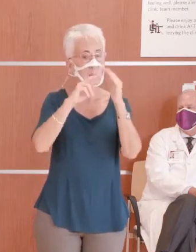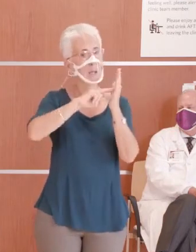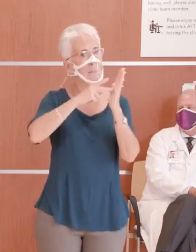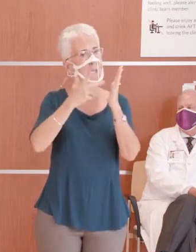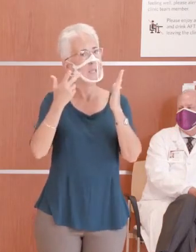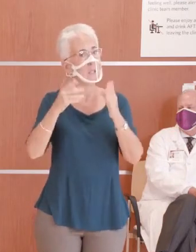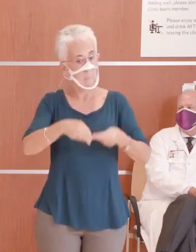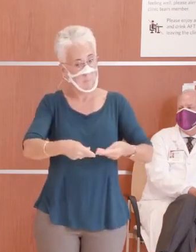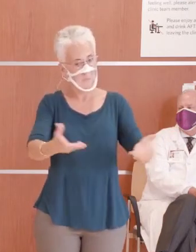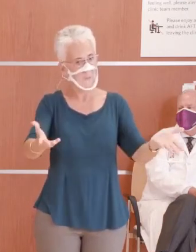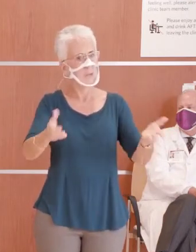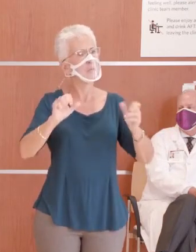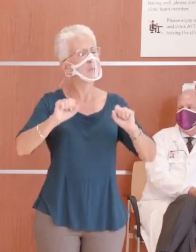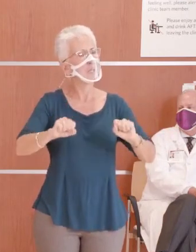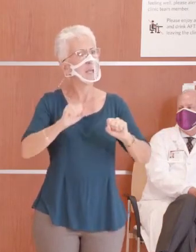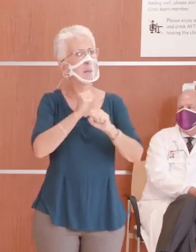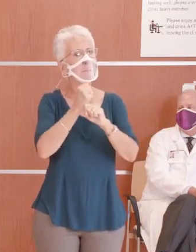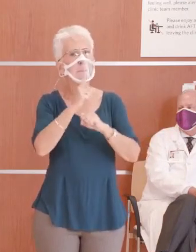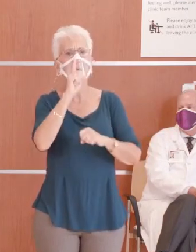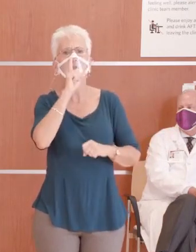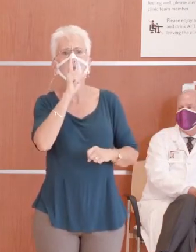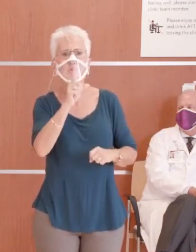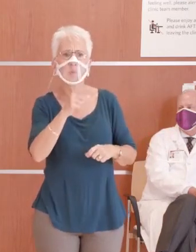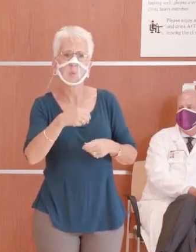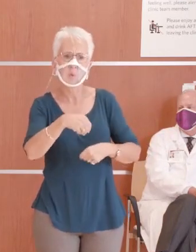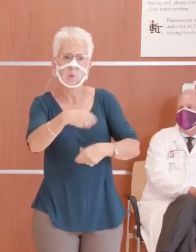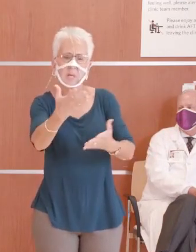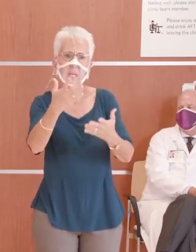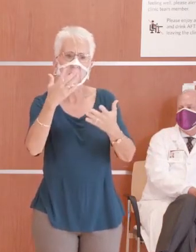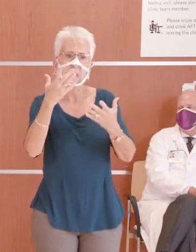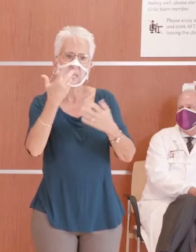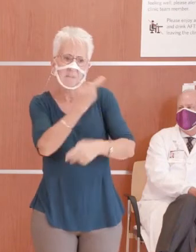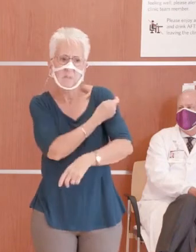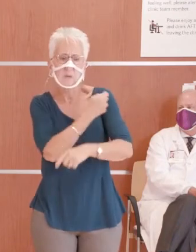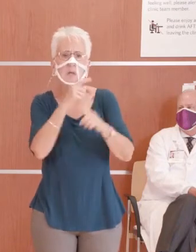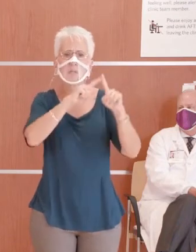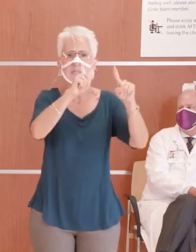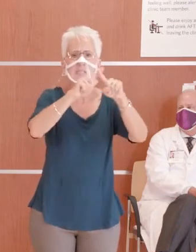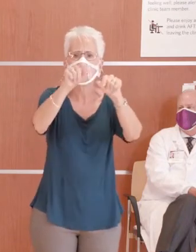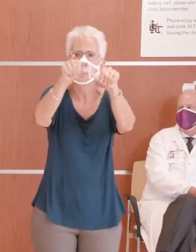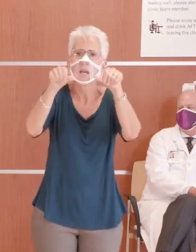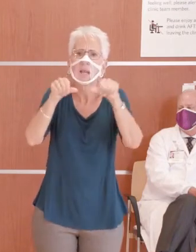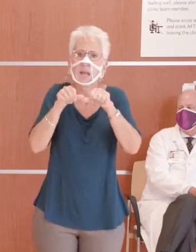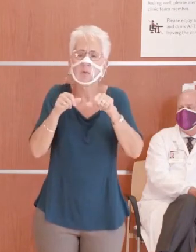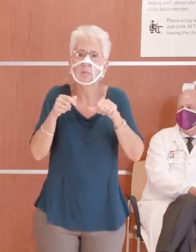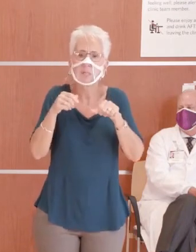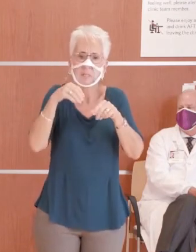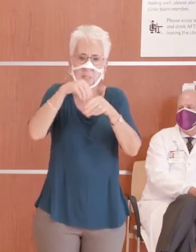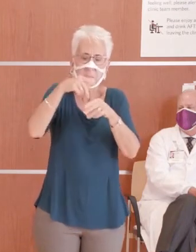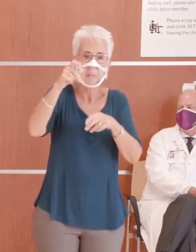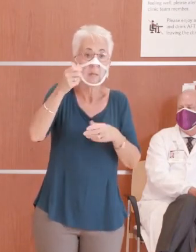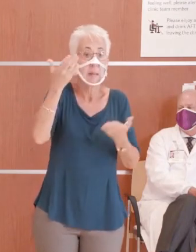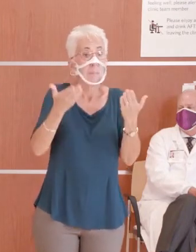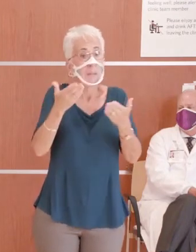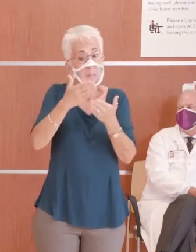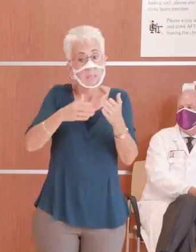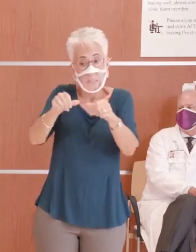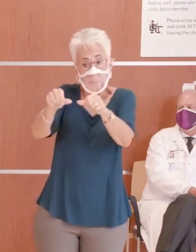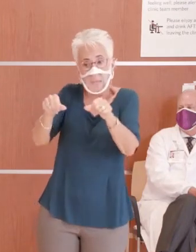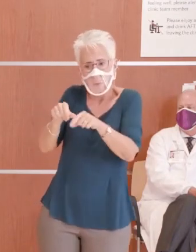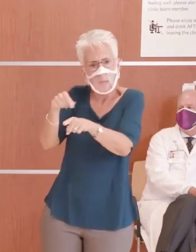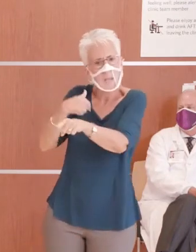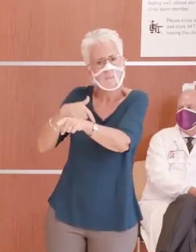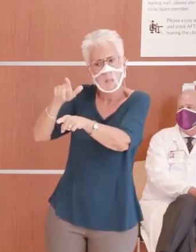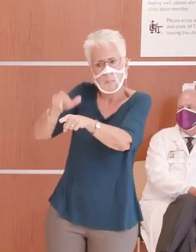getting vaccine to the different areas of the community, especially areas where there are lower vaccination